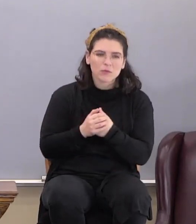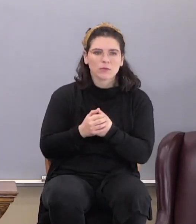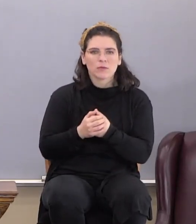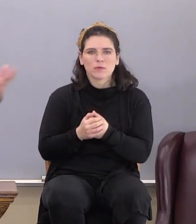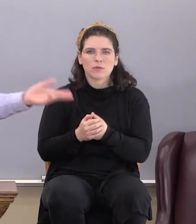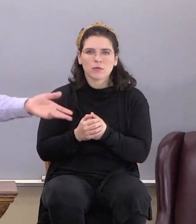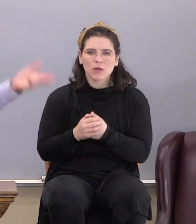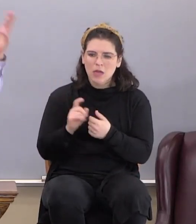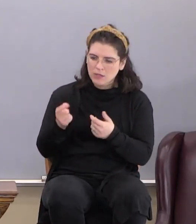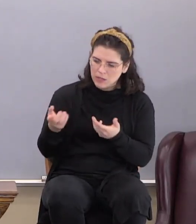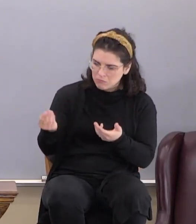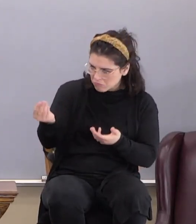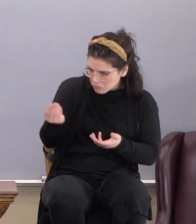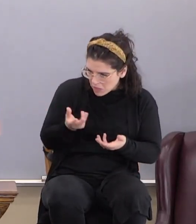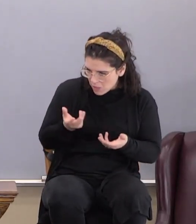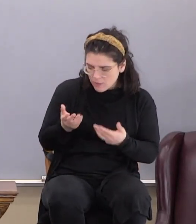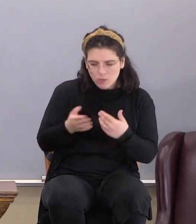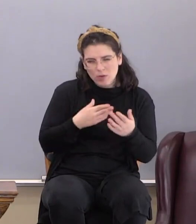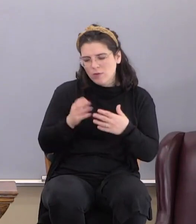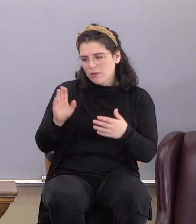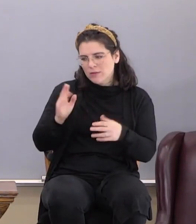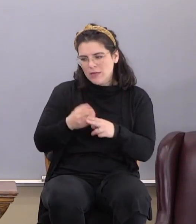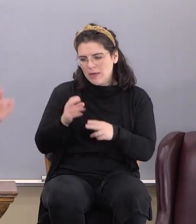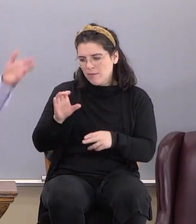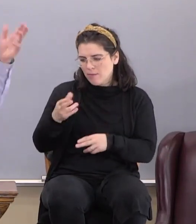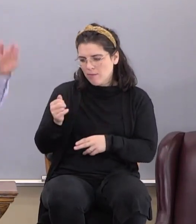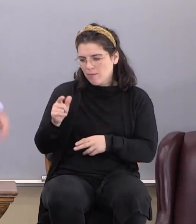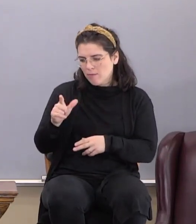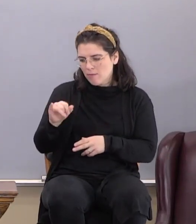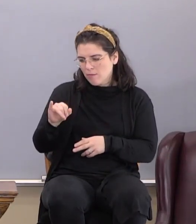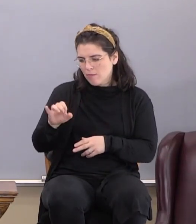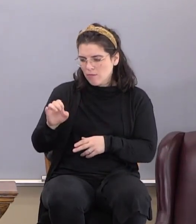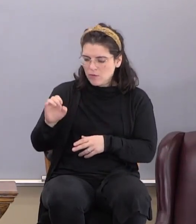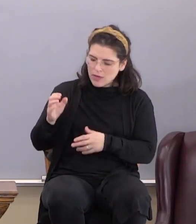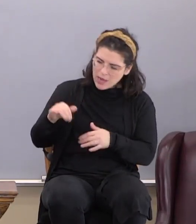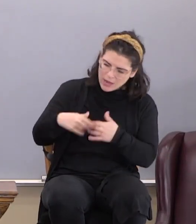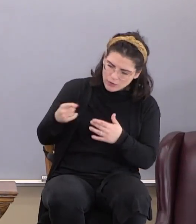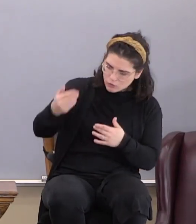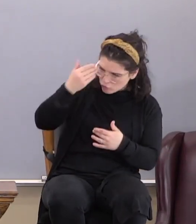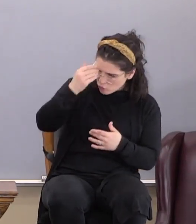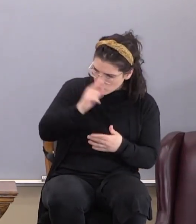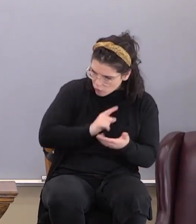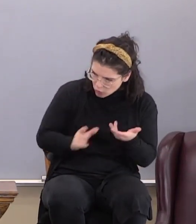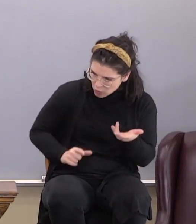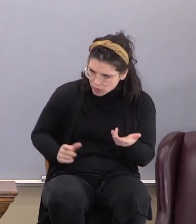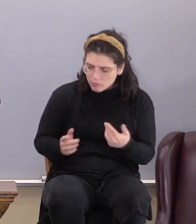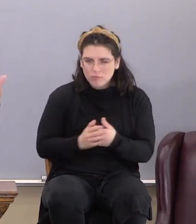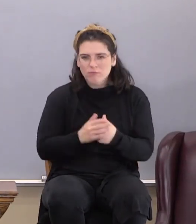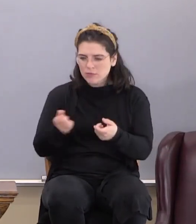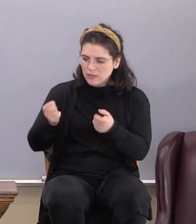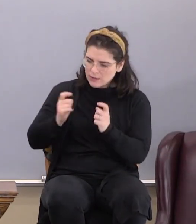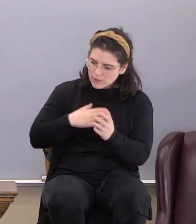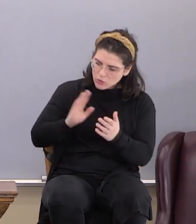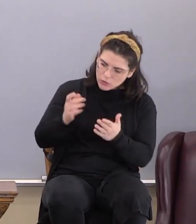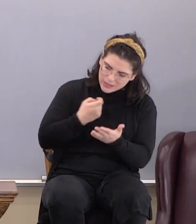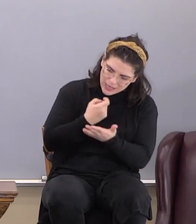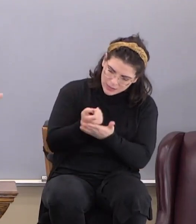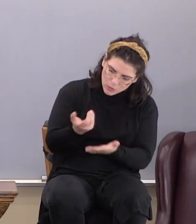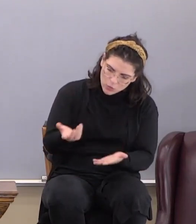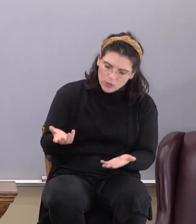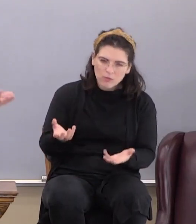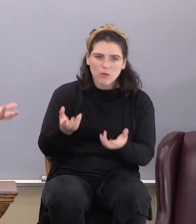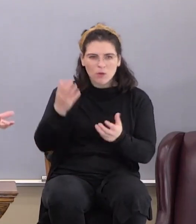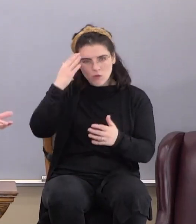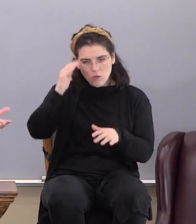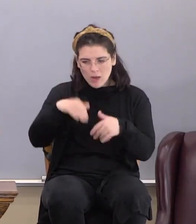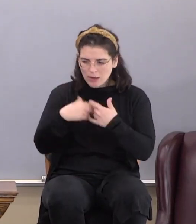I asked, okay, hey, tell me, whatever his name was, Charlie. So, Charlie, how did you come to know the Lord? You know, give me your testimony. I want to know,